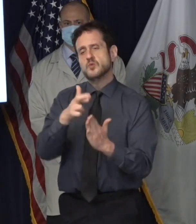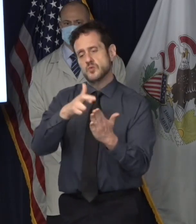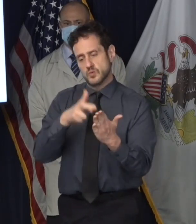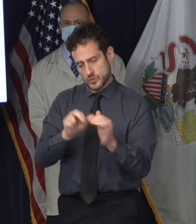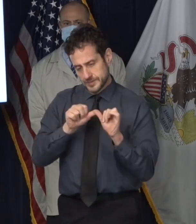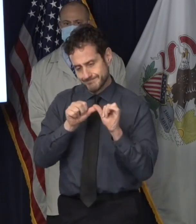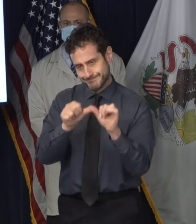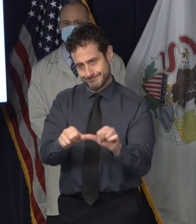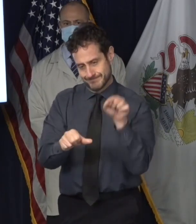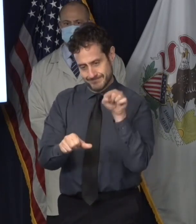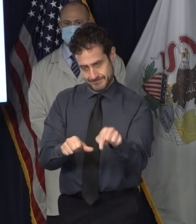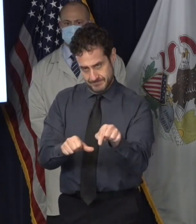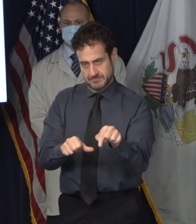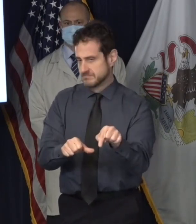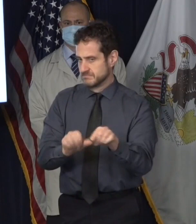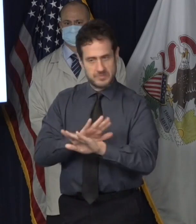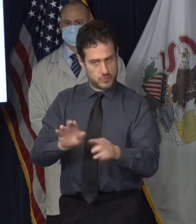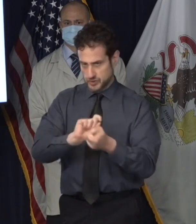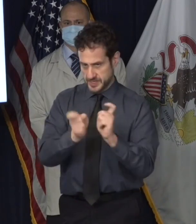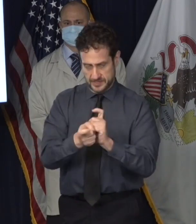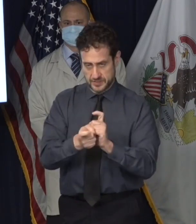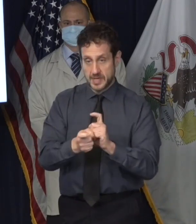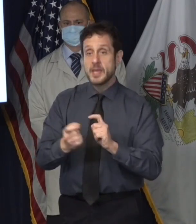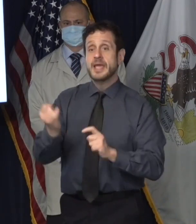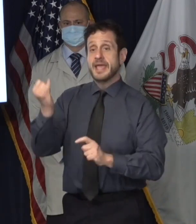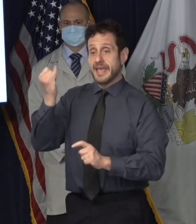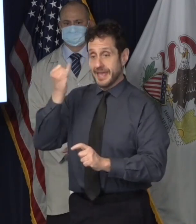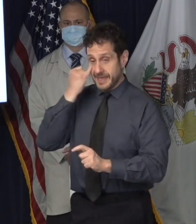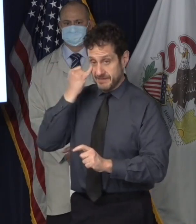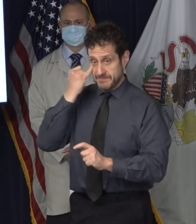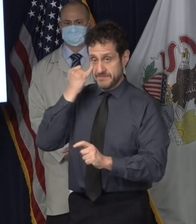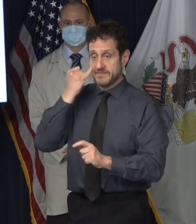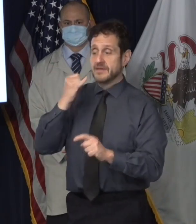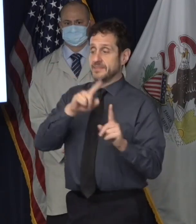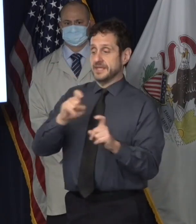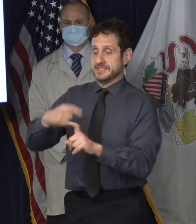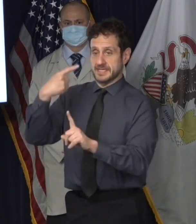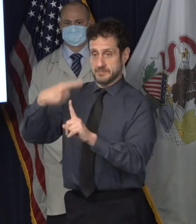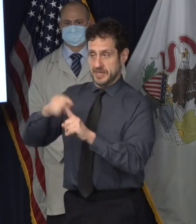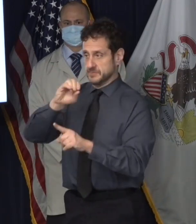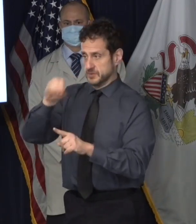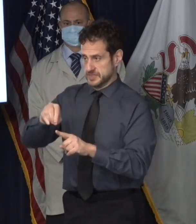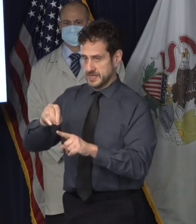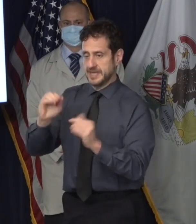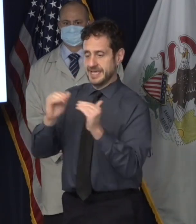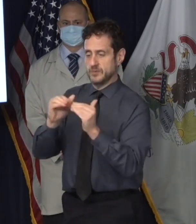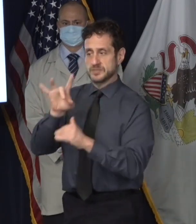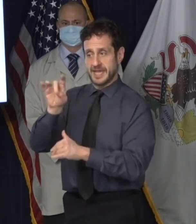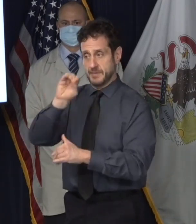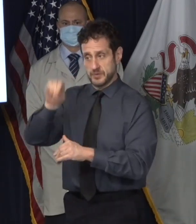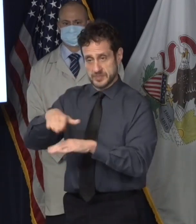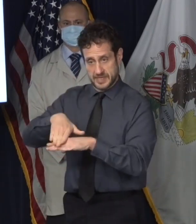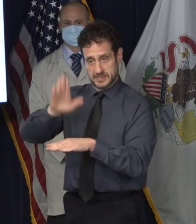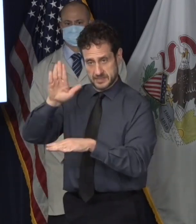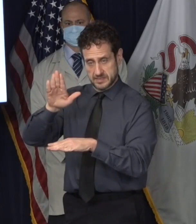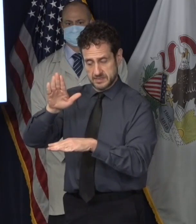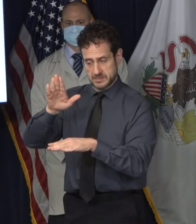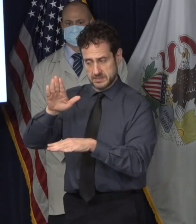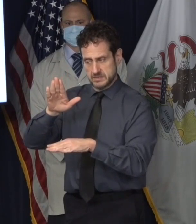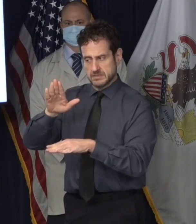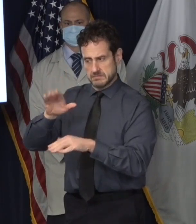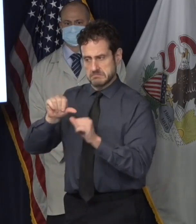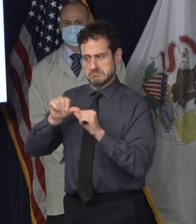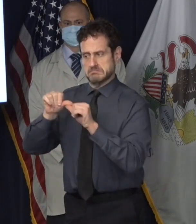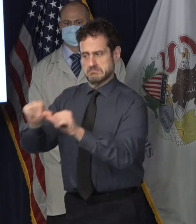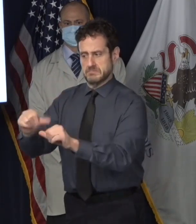place and unchanged. If the positivity rate averages greater than or equal to 8% after 14 days,